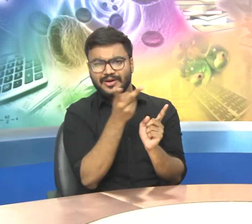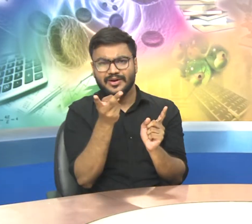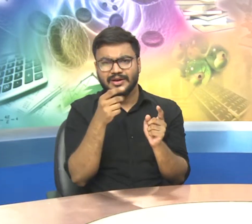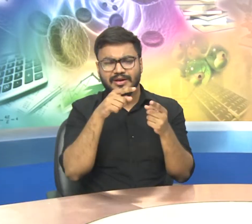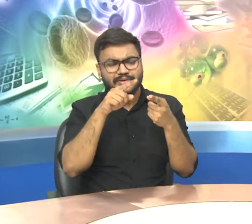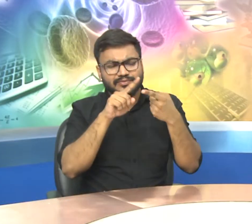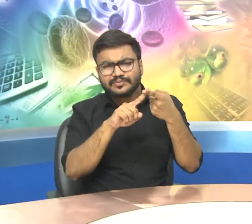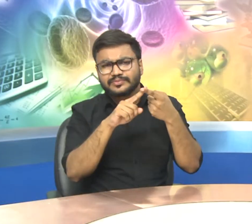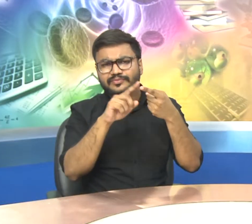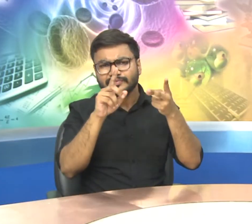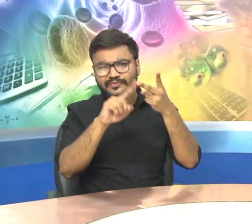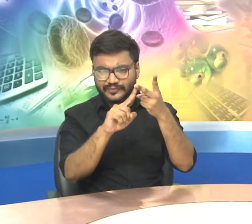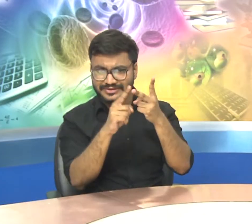fishes,